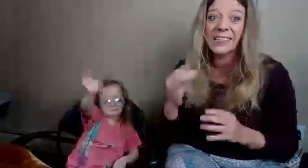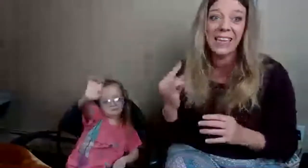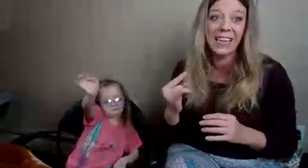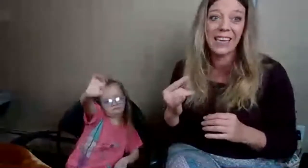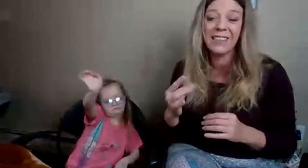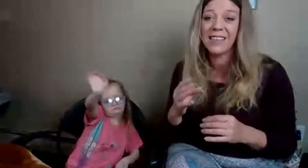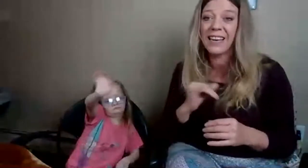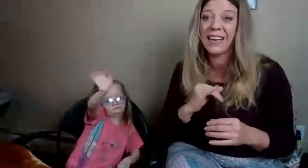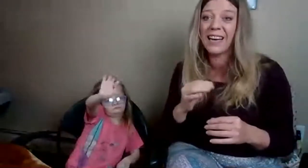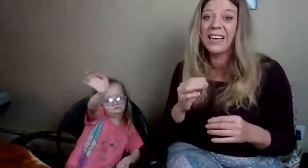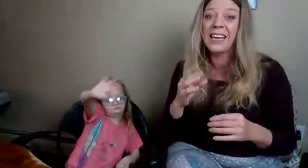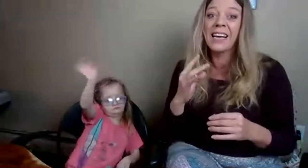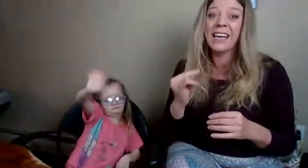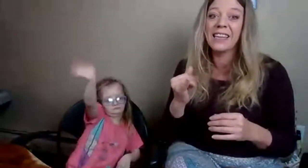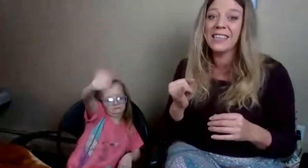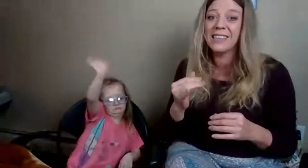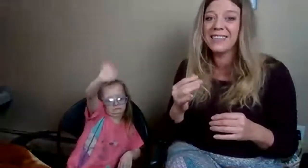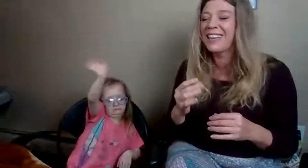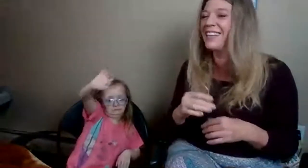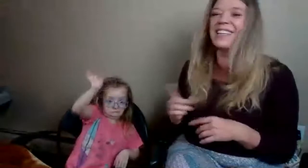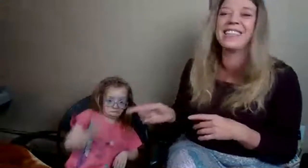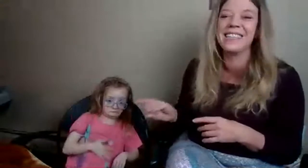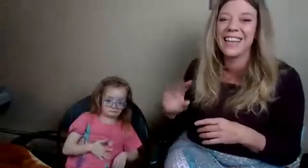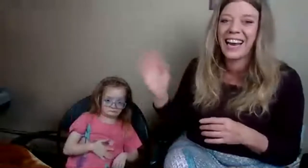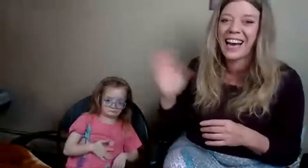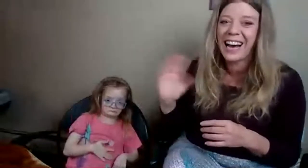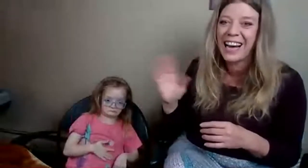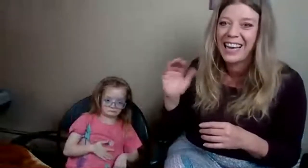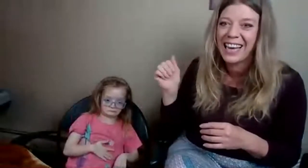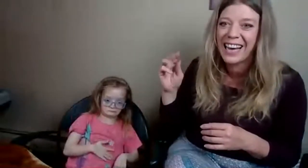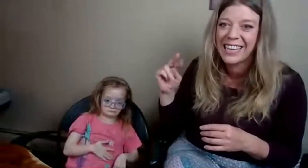asking it. It is, she's saying, hi, Annie.